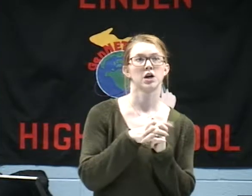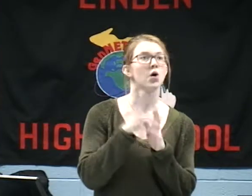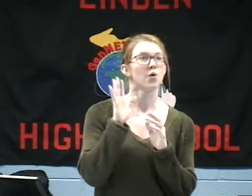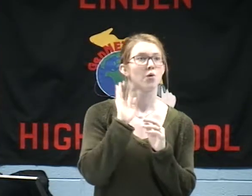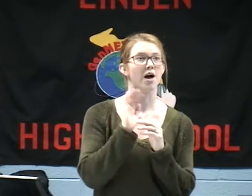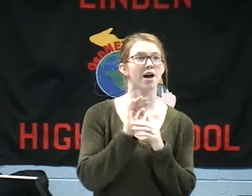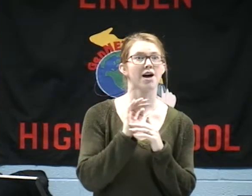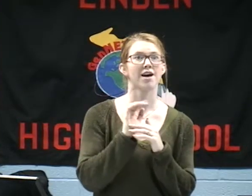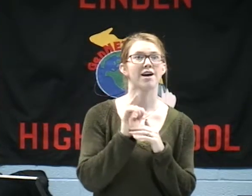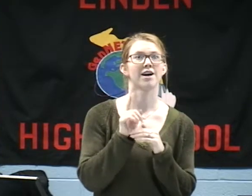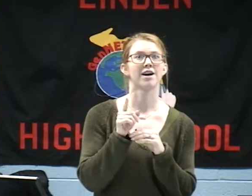You What? would give something.